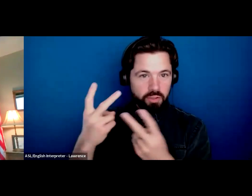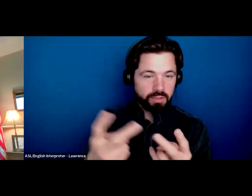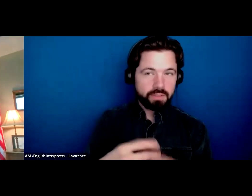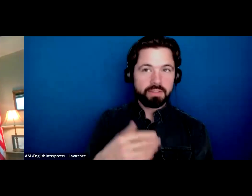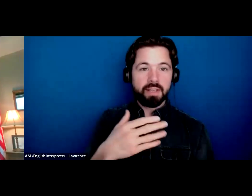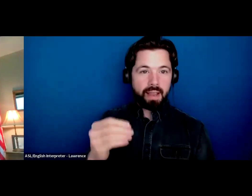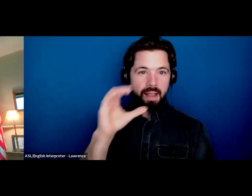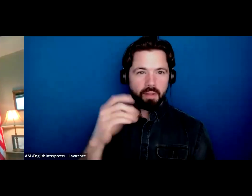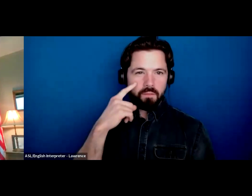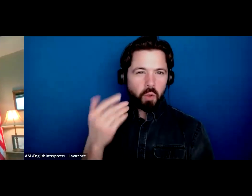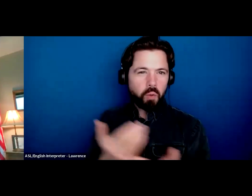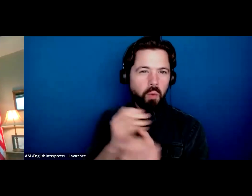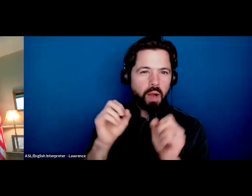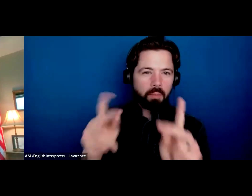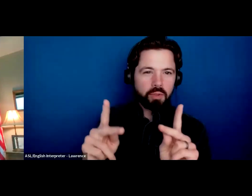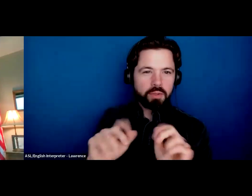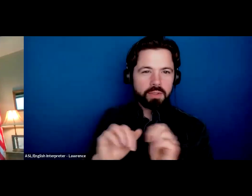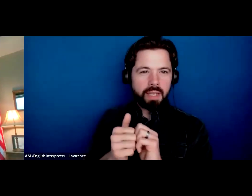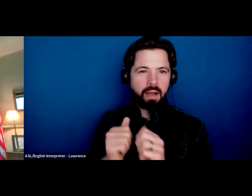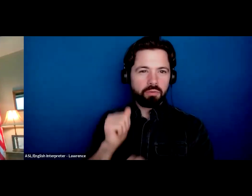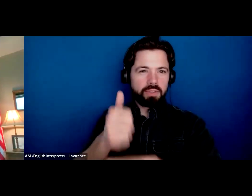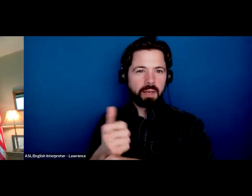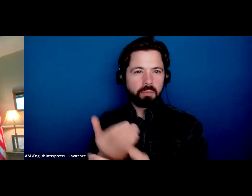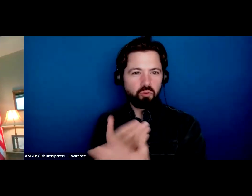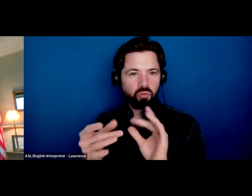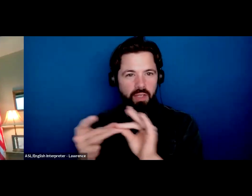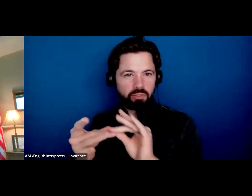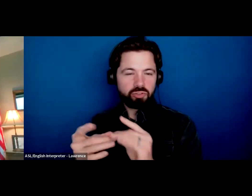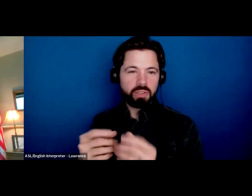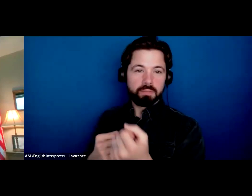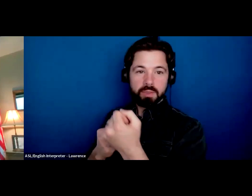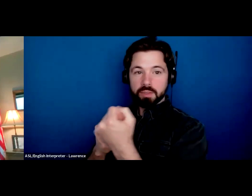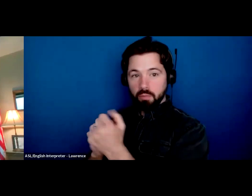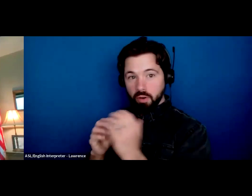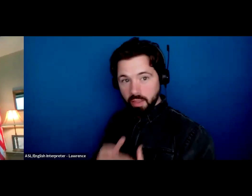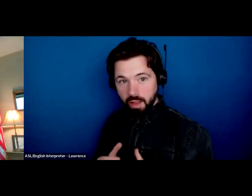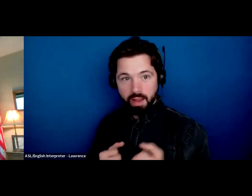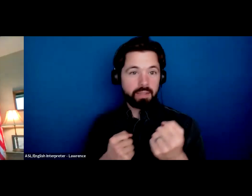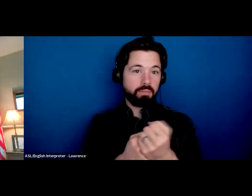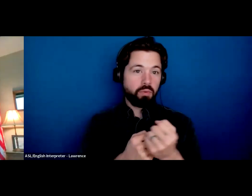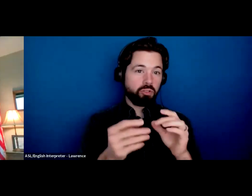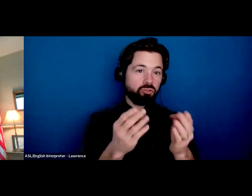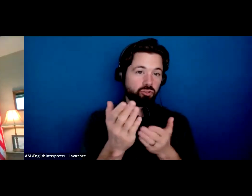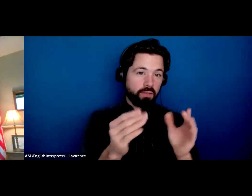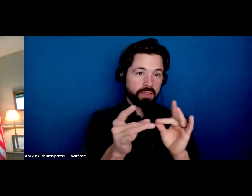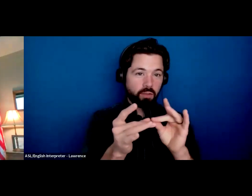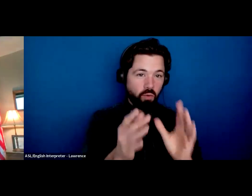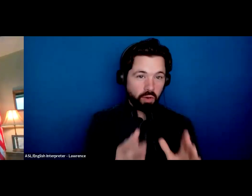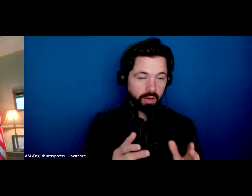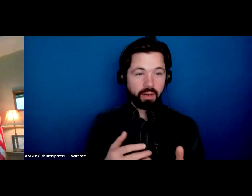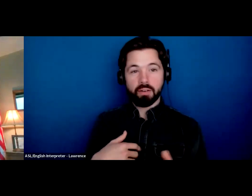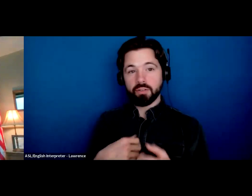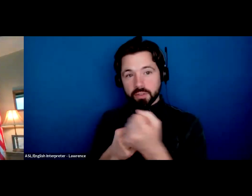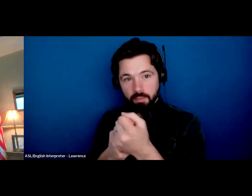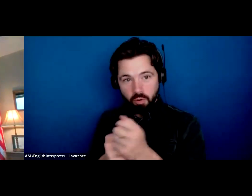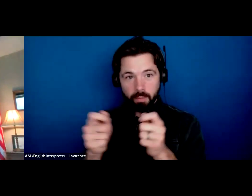for relationships and ways in which we can support our clients and support our service coordinators and our client services managers, because that's